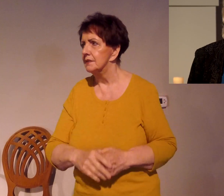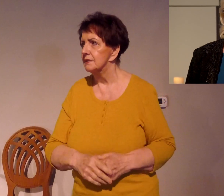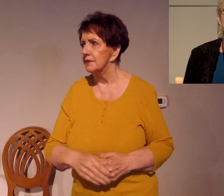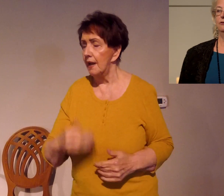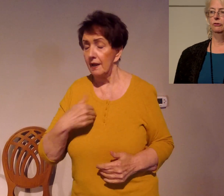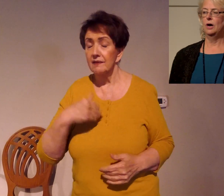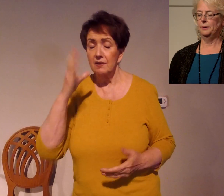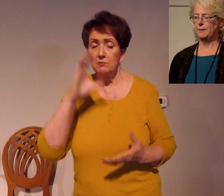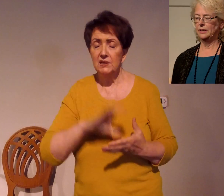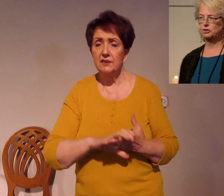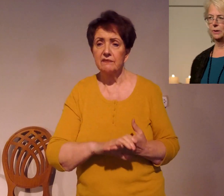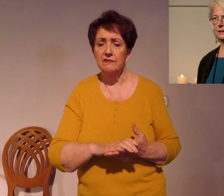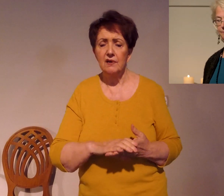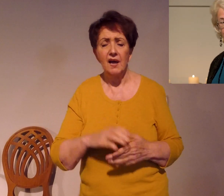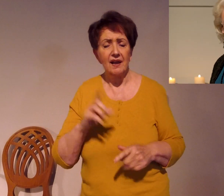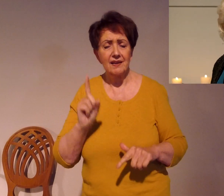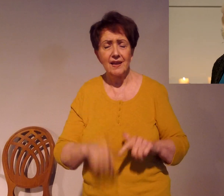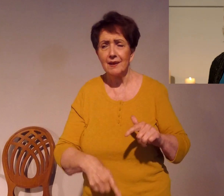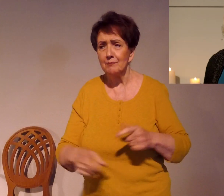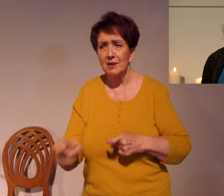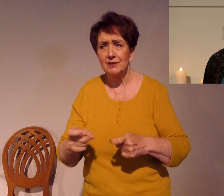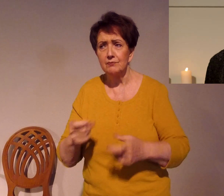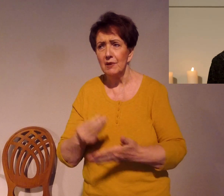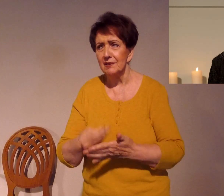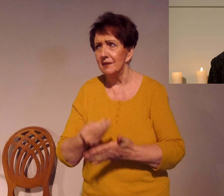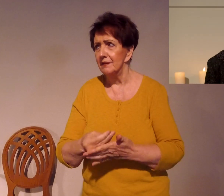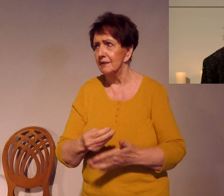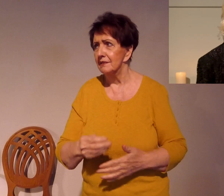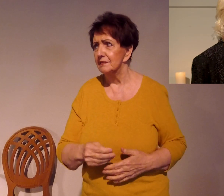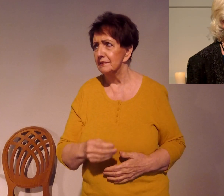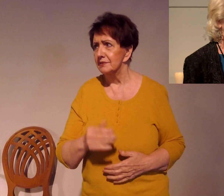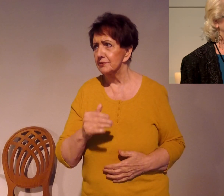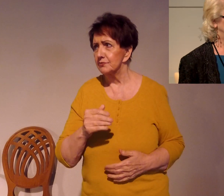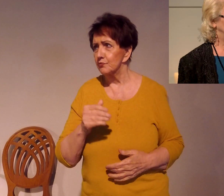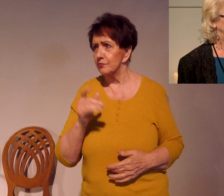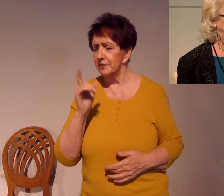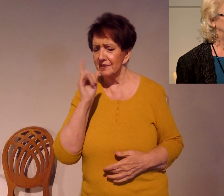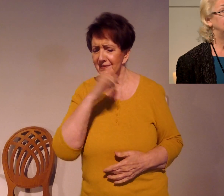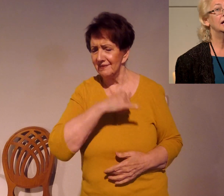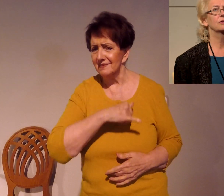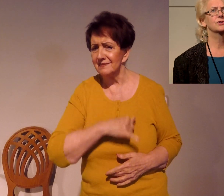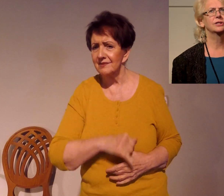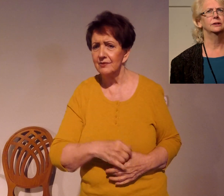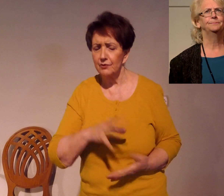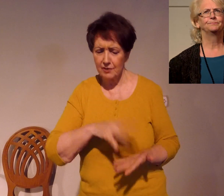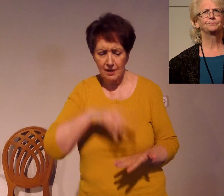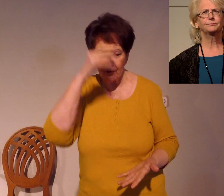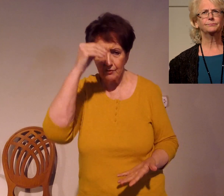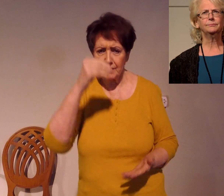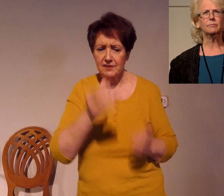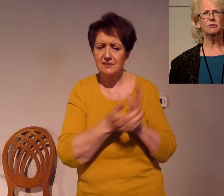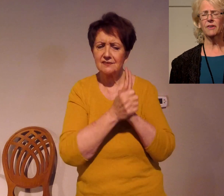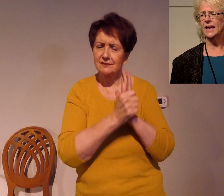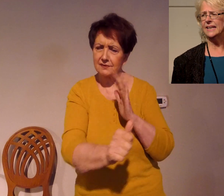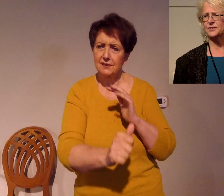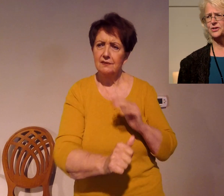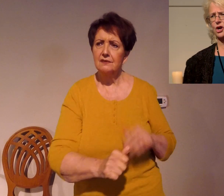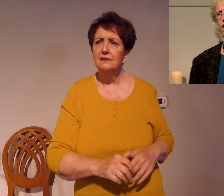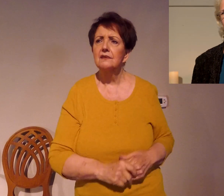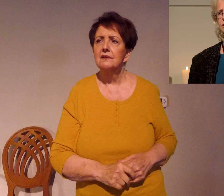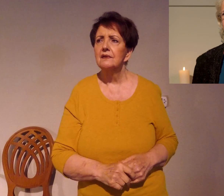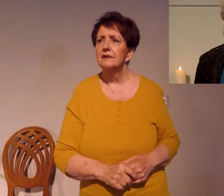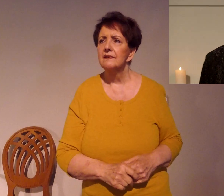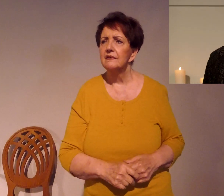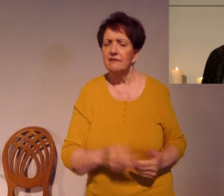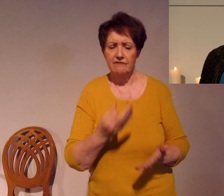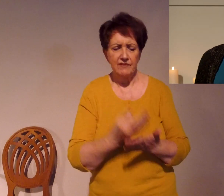time. I don't know how to manage money. It's nonsense. It's a skill. We can learn it like any other skill. Finances